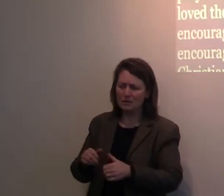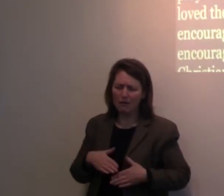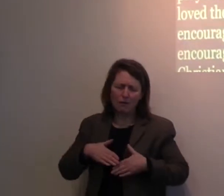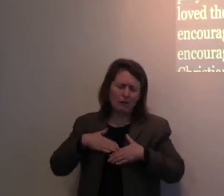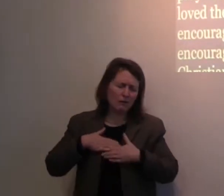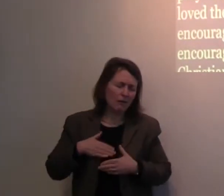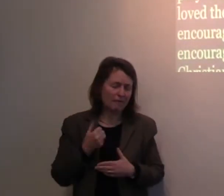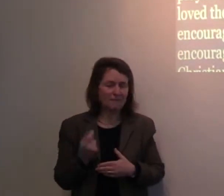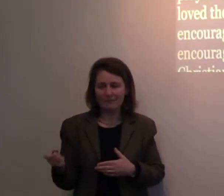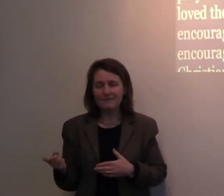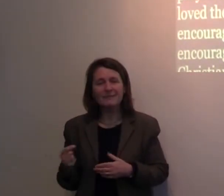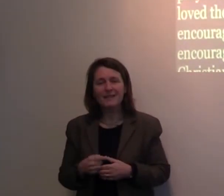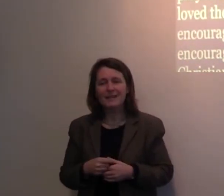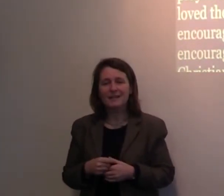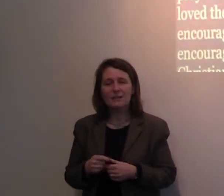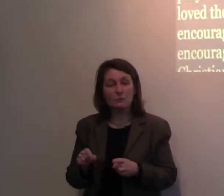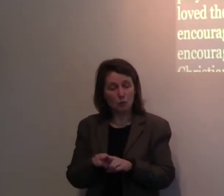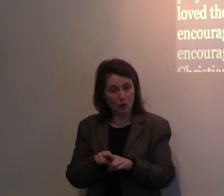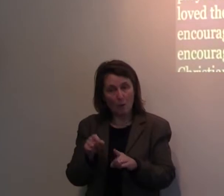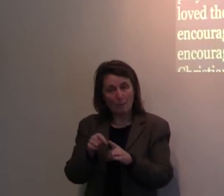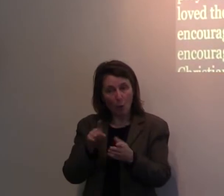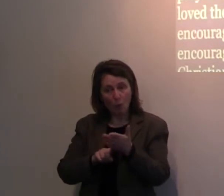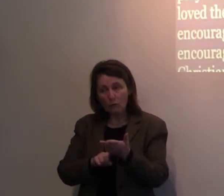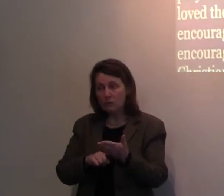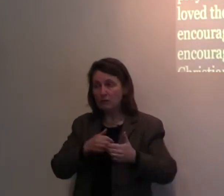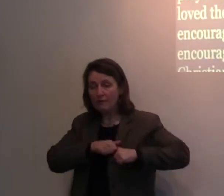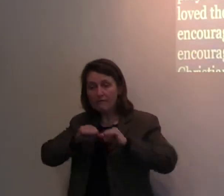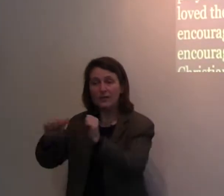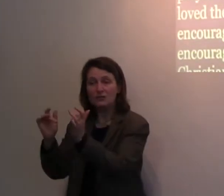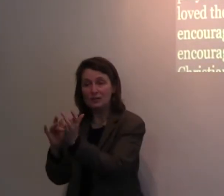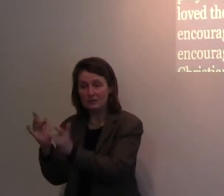Paul loved the Lord Jesus, and this encouraged him.